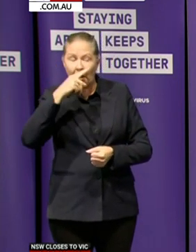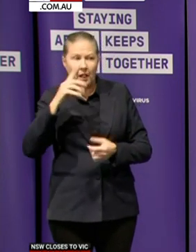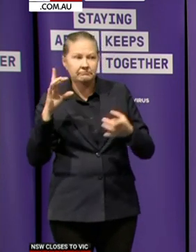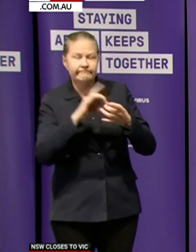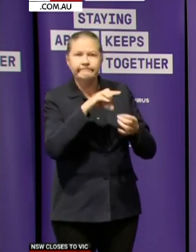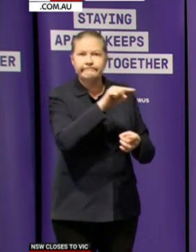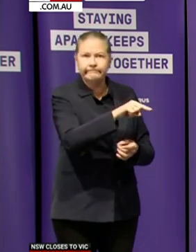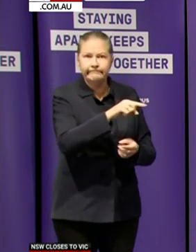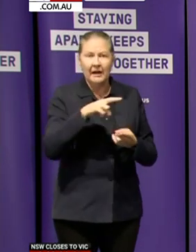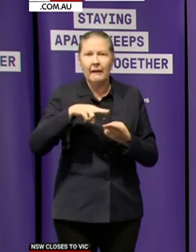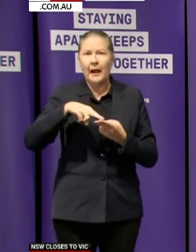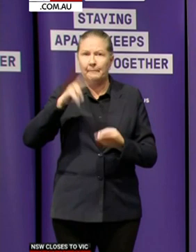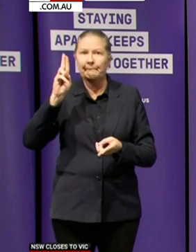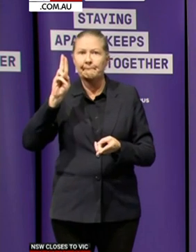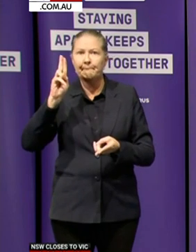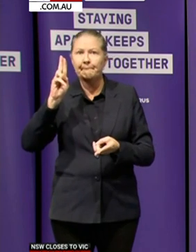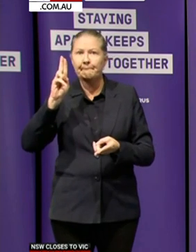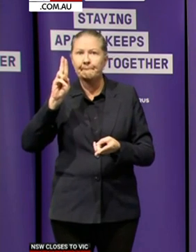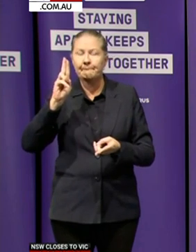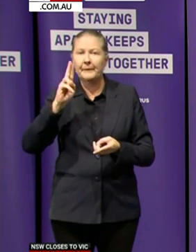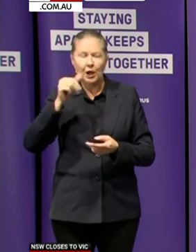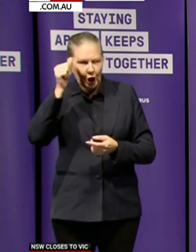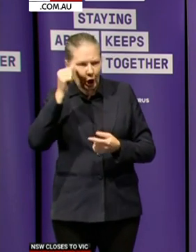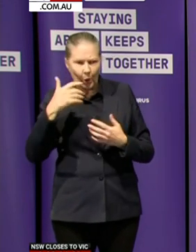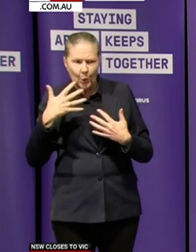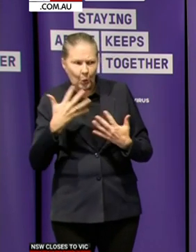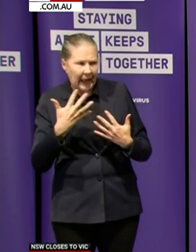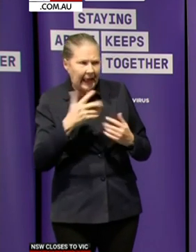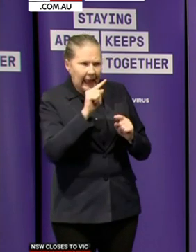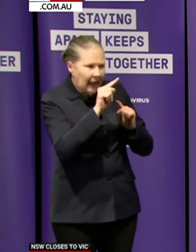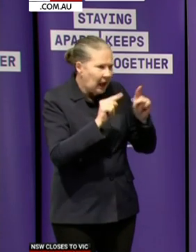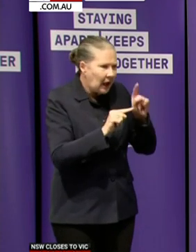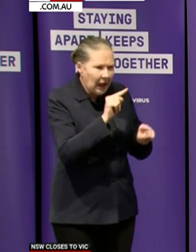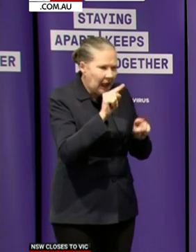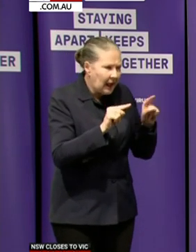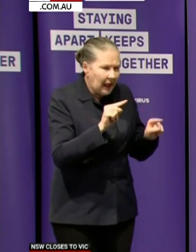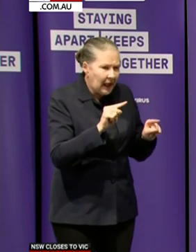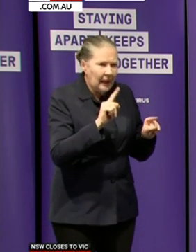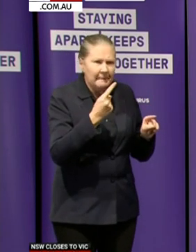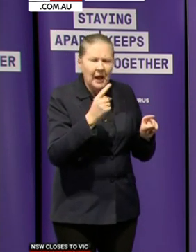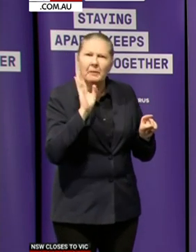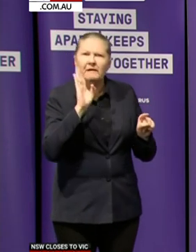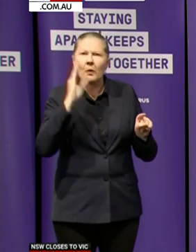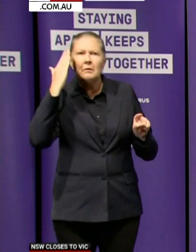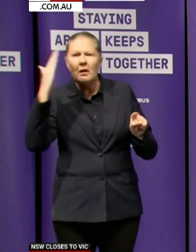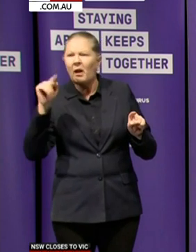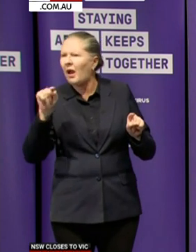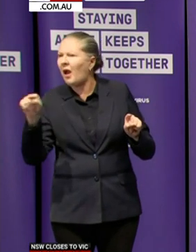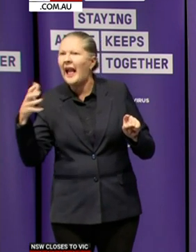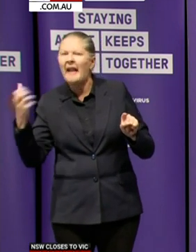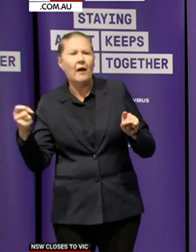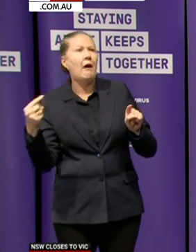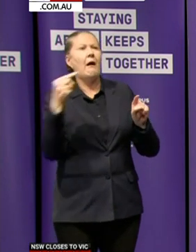some reconciliation of data, so known positives, but not where there was necessarily a connection to those towers. But that